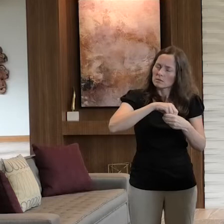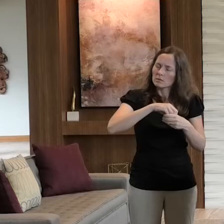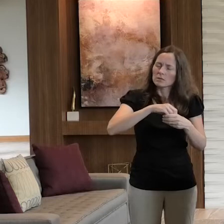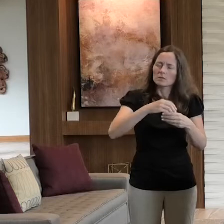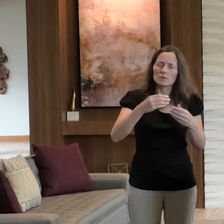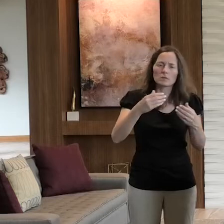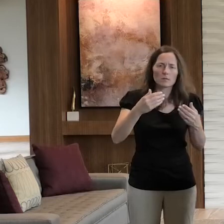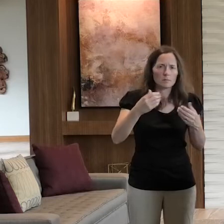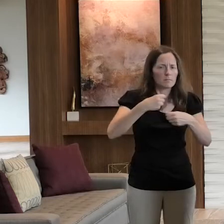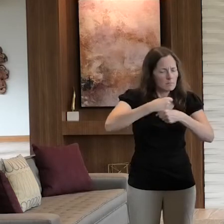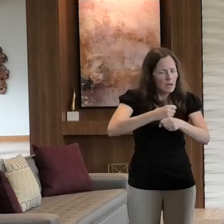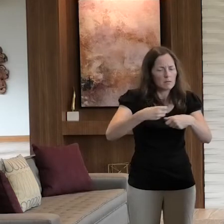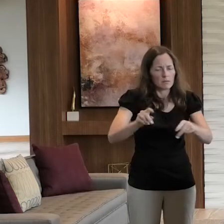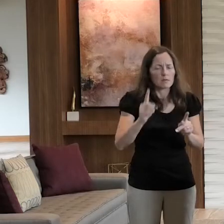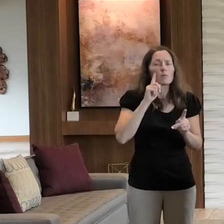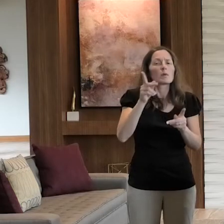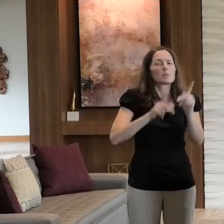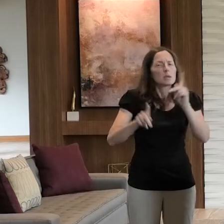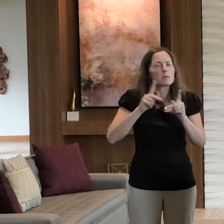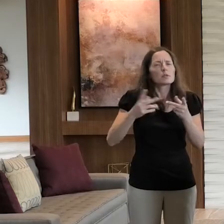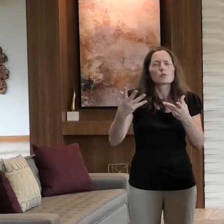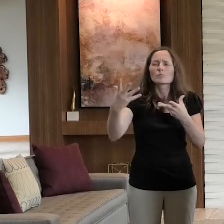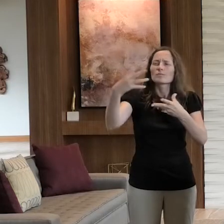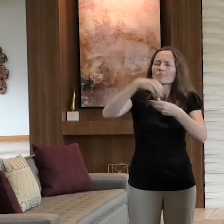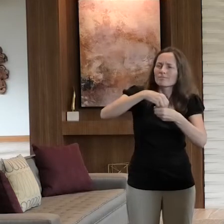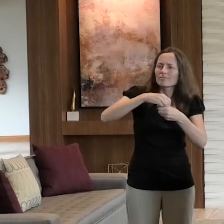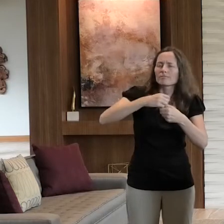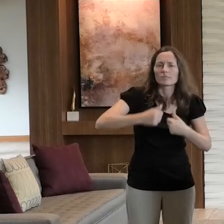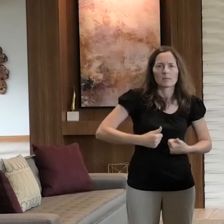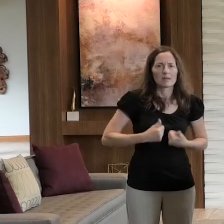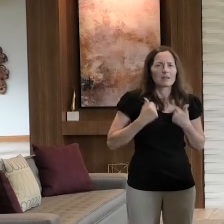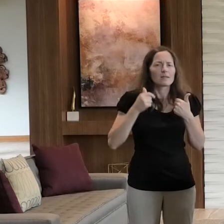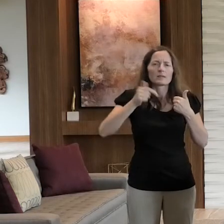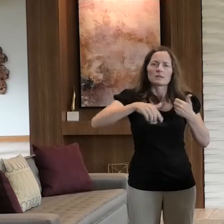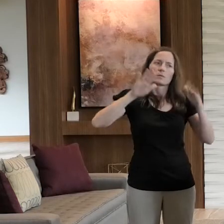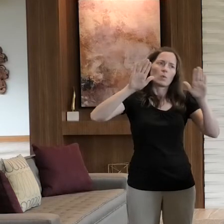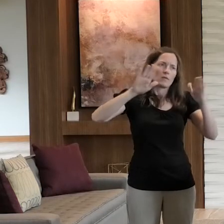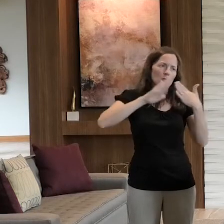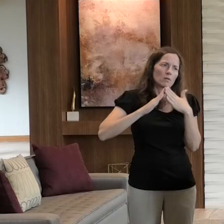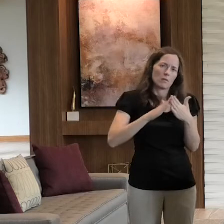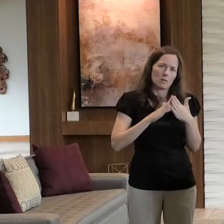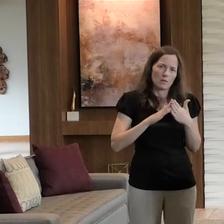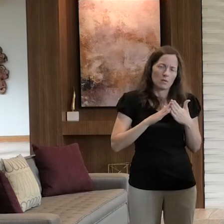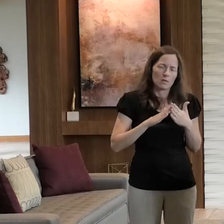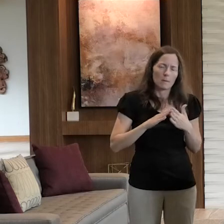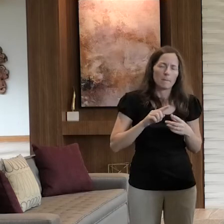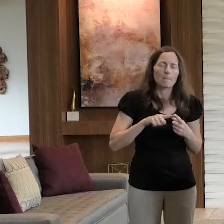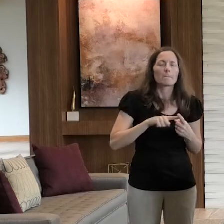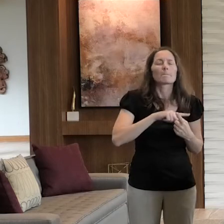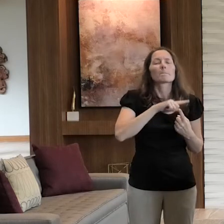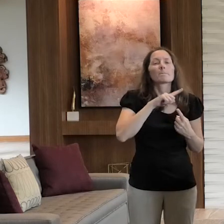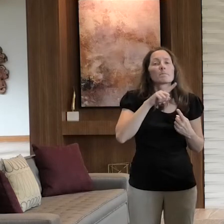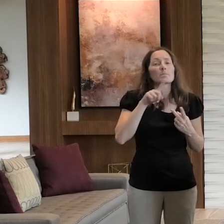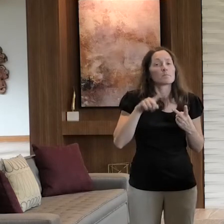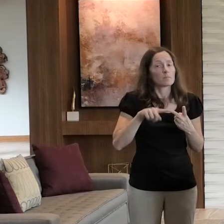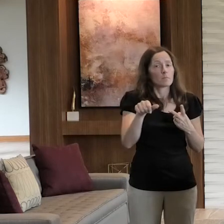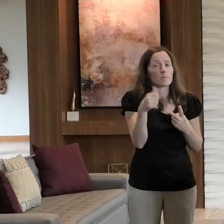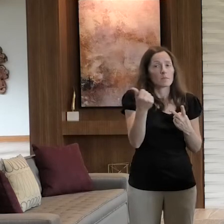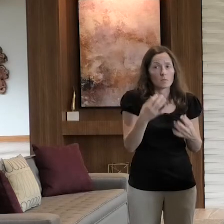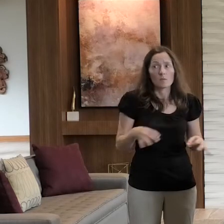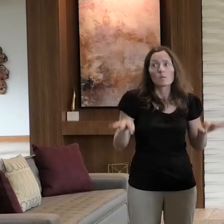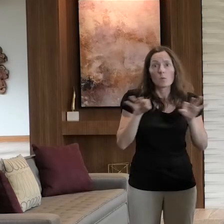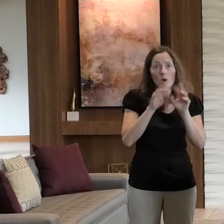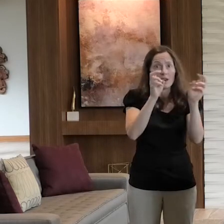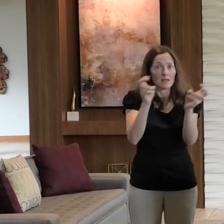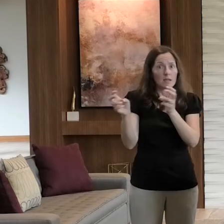for people to take part and be part and live in this wonderful community. Another key theme